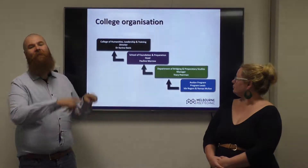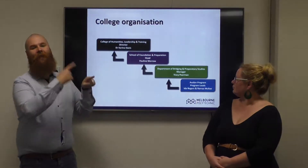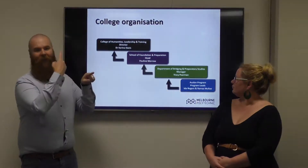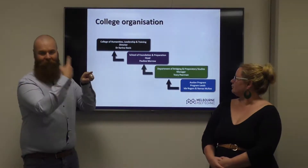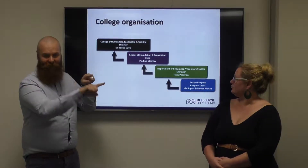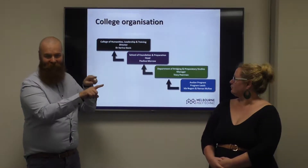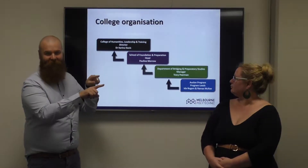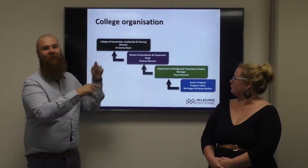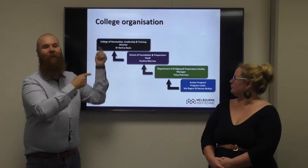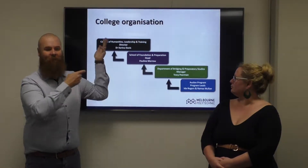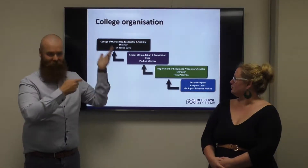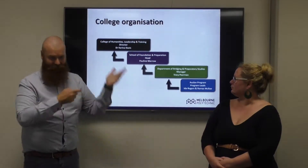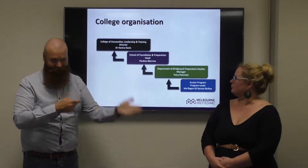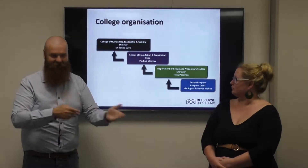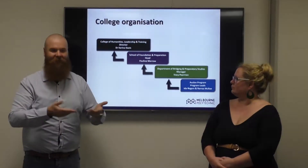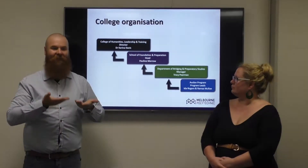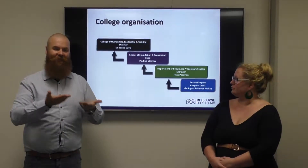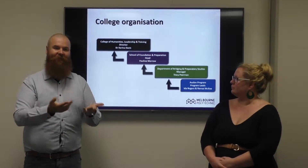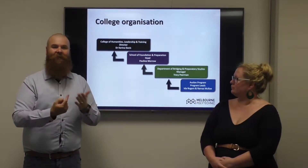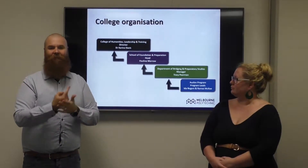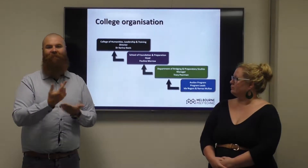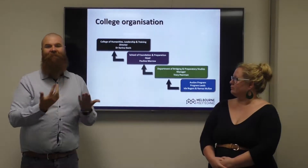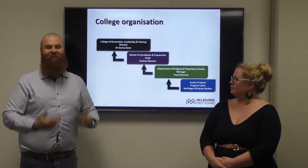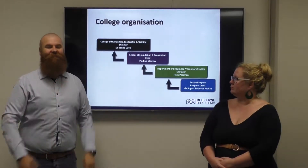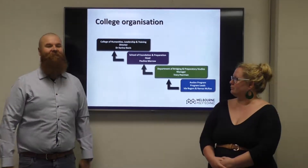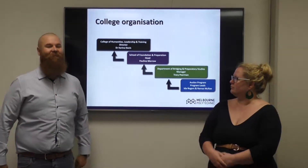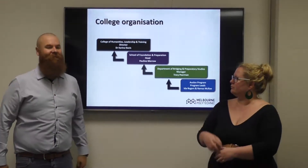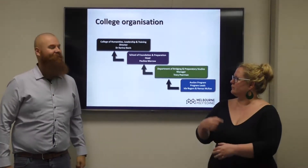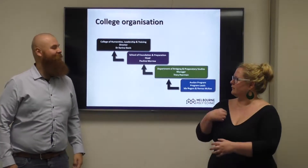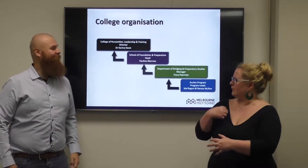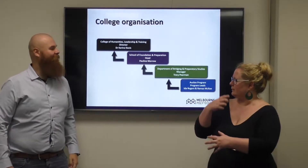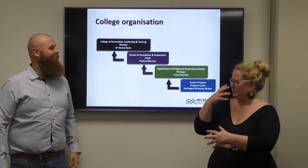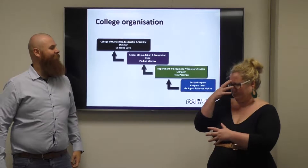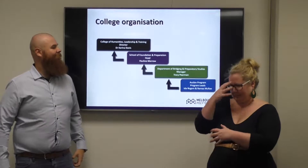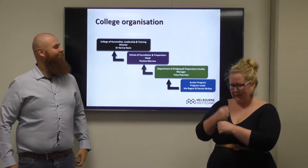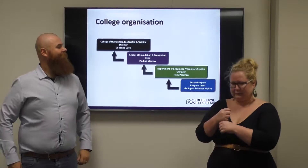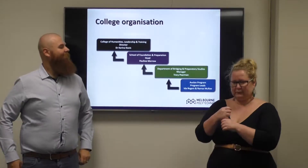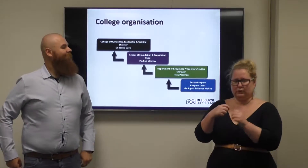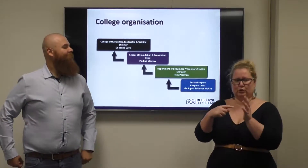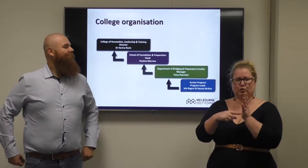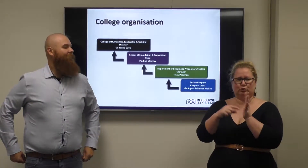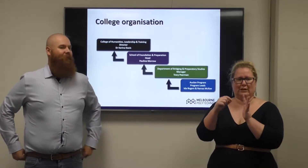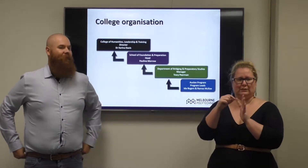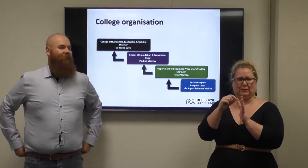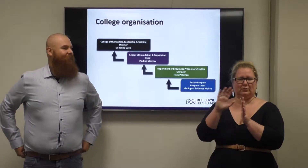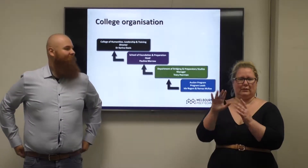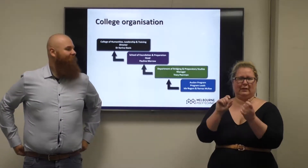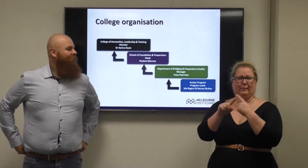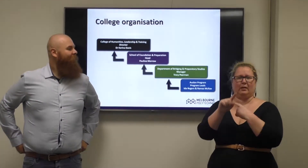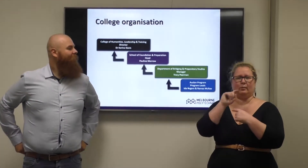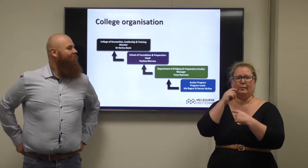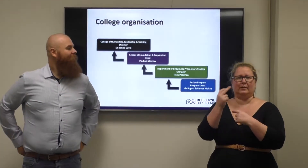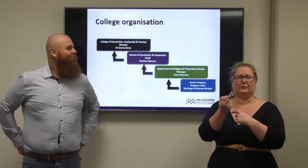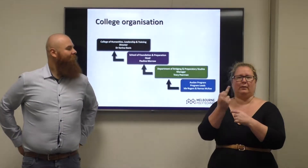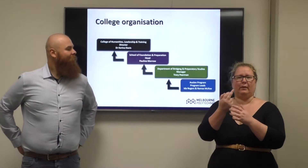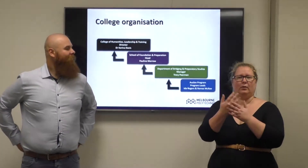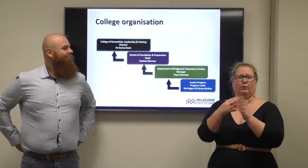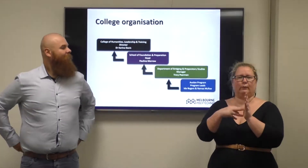so on. Then if something needs to be approved, it will be approved from high up. I believe Tracy Pearman